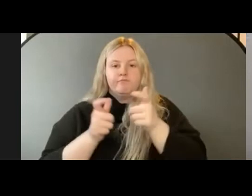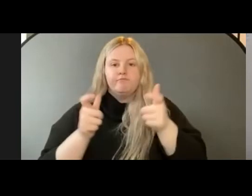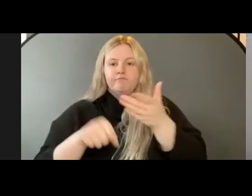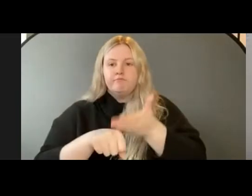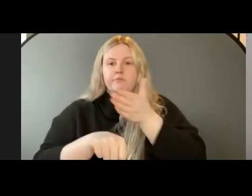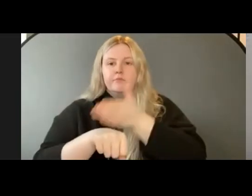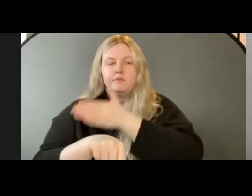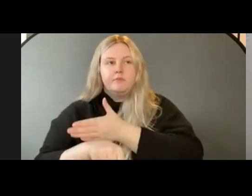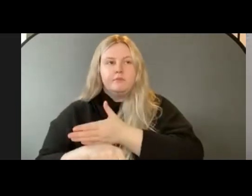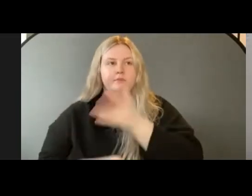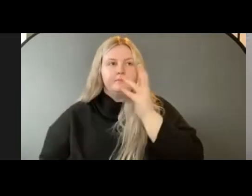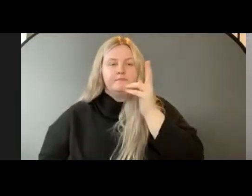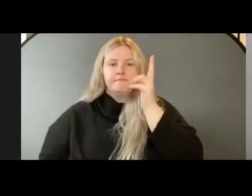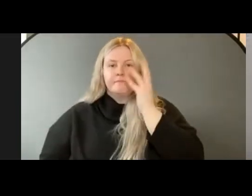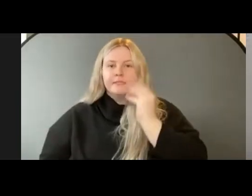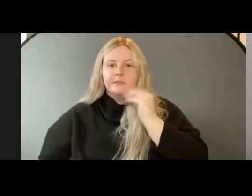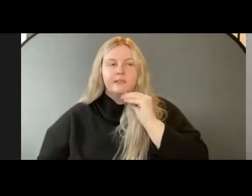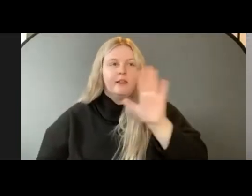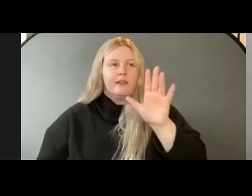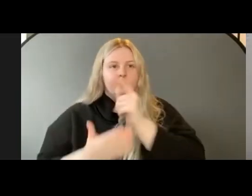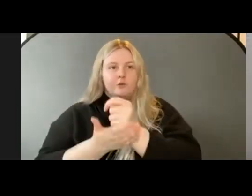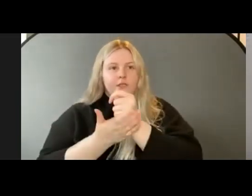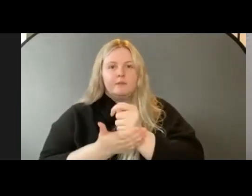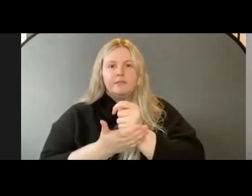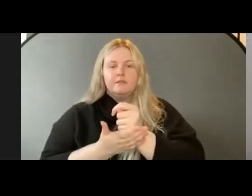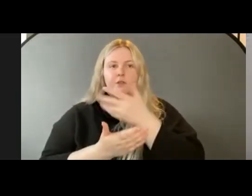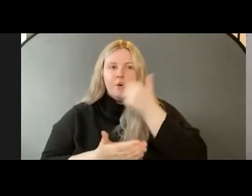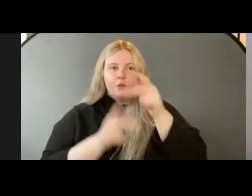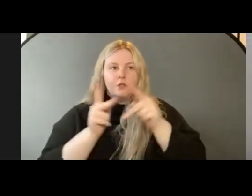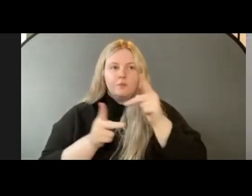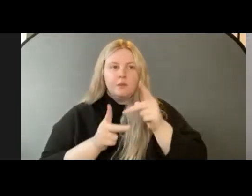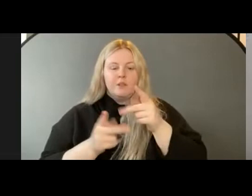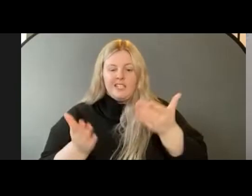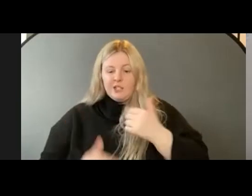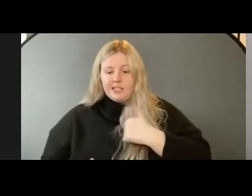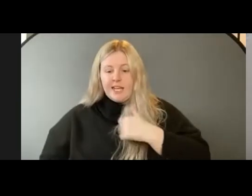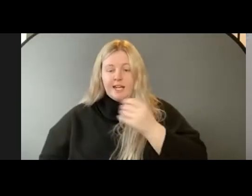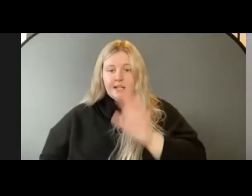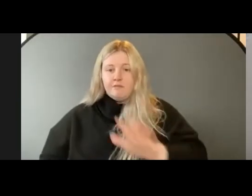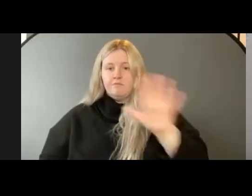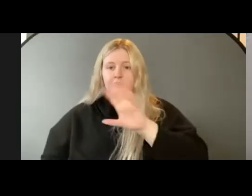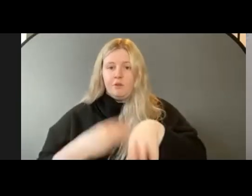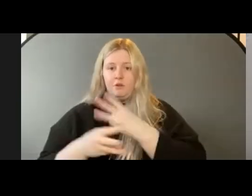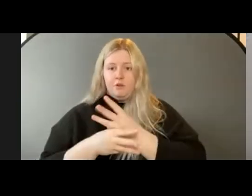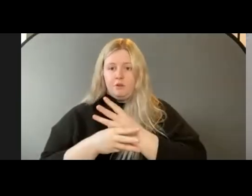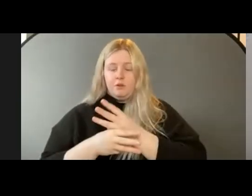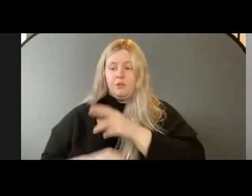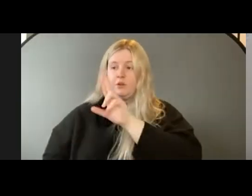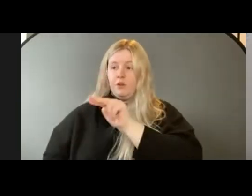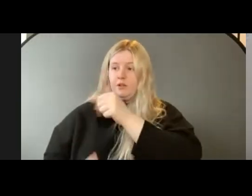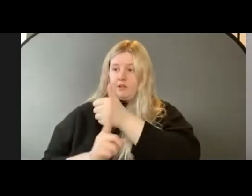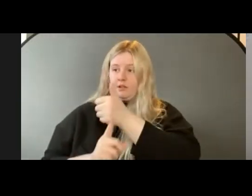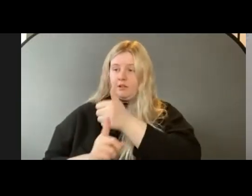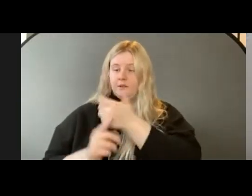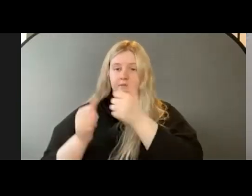persons in this last 2 years in Canada and around the world. So we must demand that member states of the United Nations continue the history of